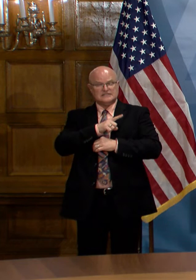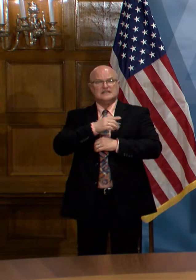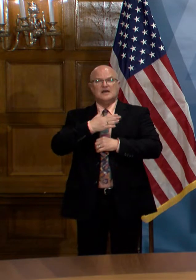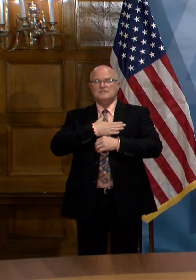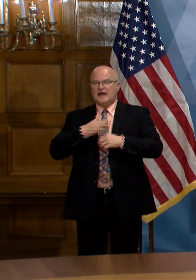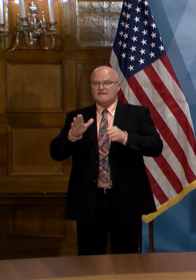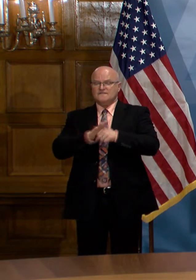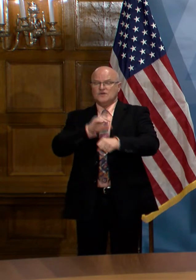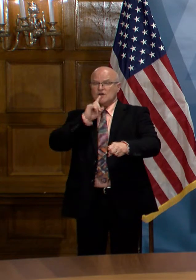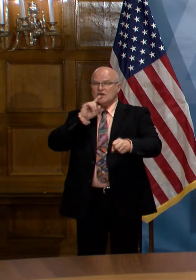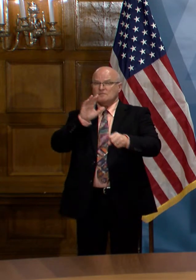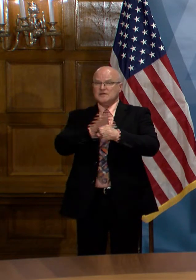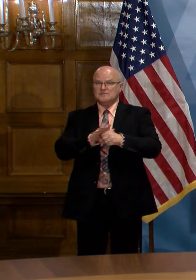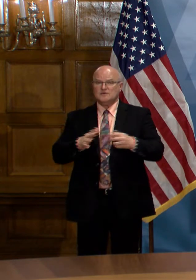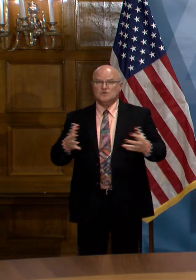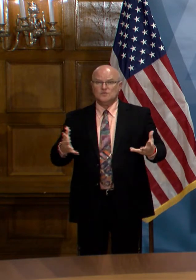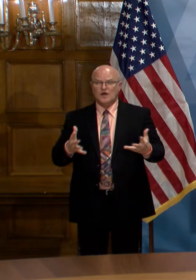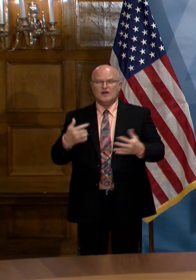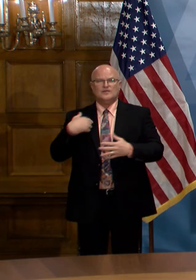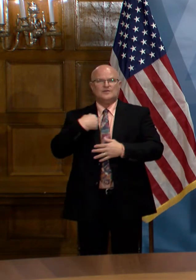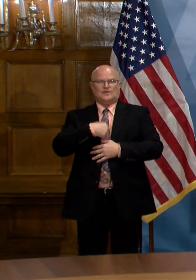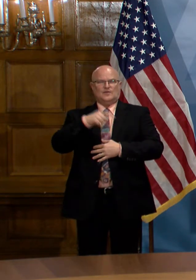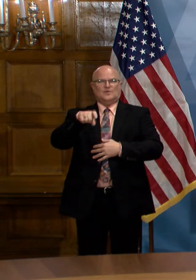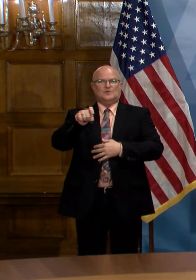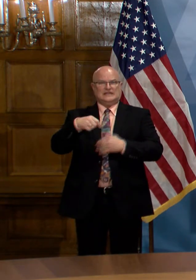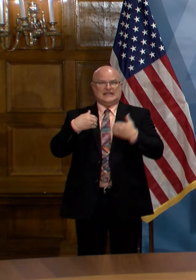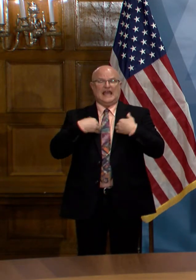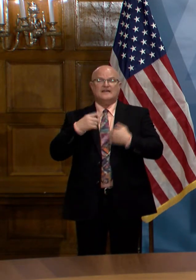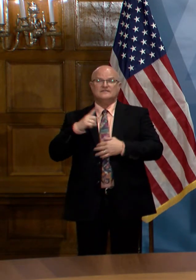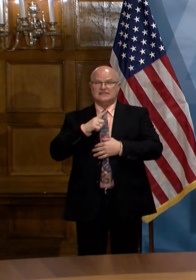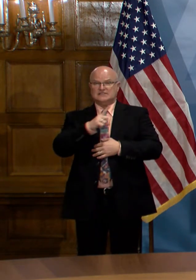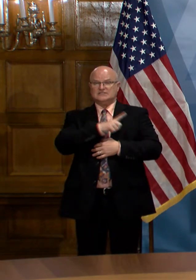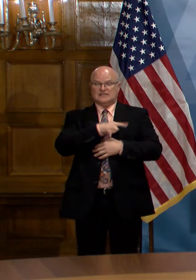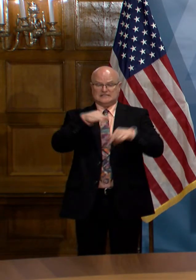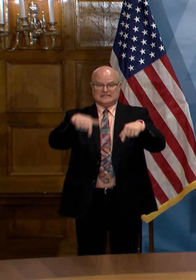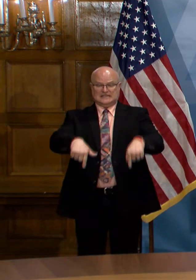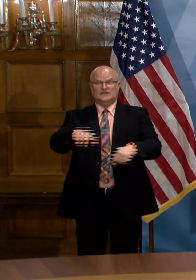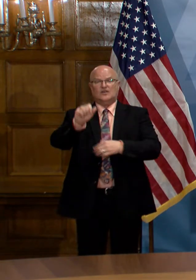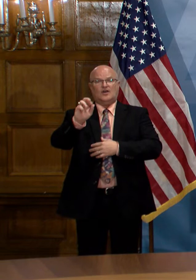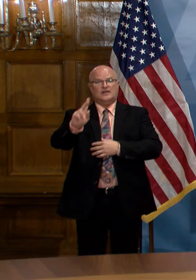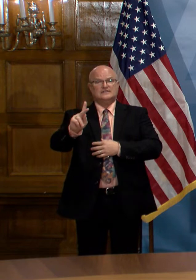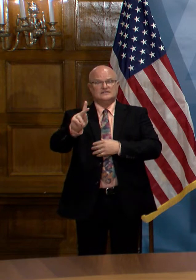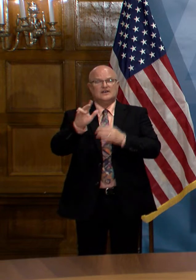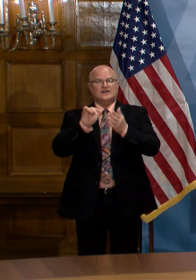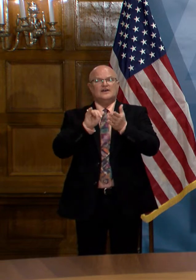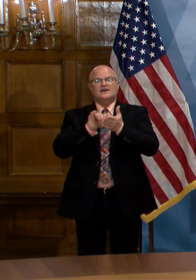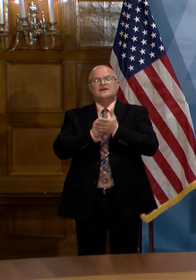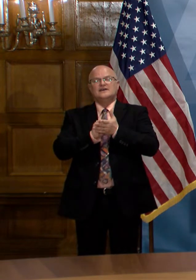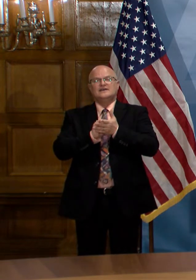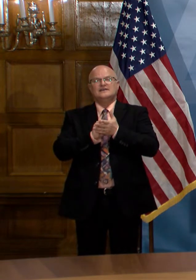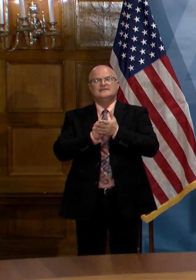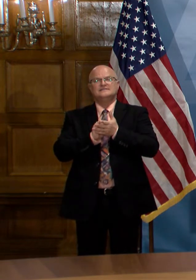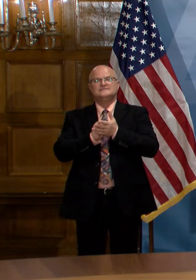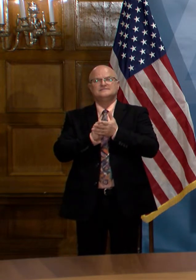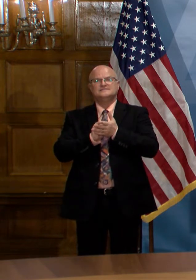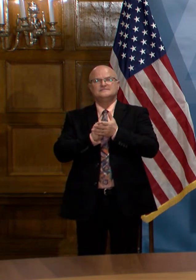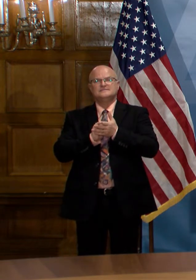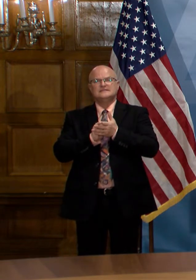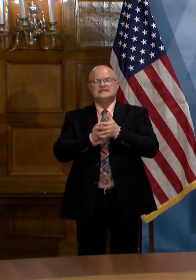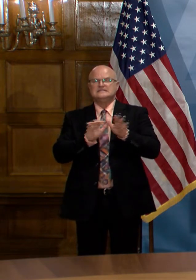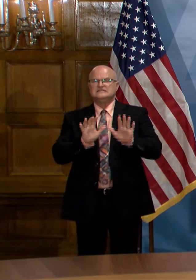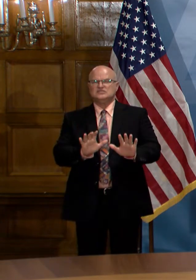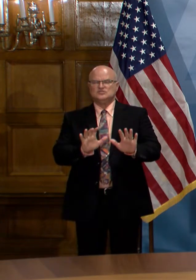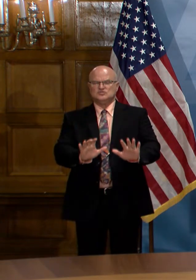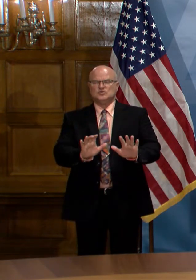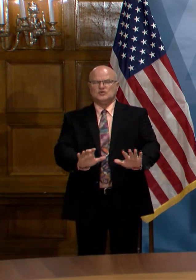my full commitment is that we need to have legislation in Arkansas that